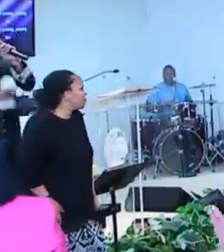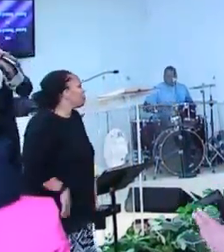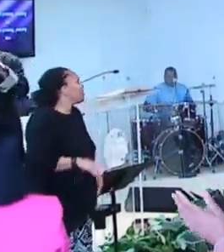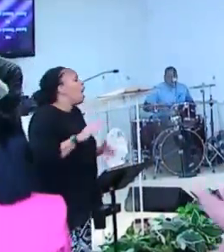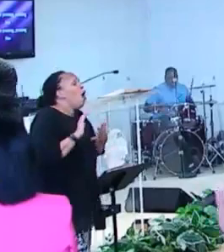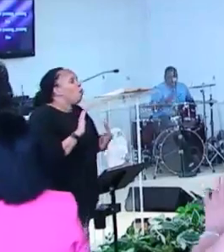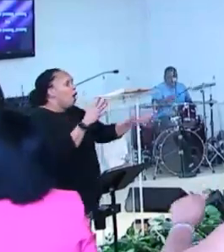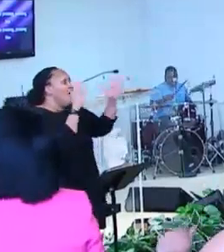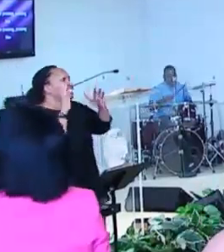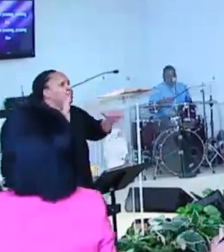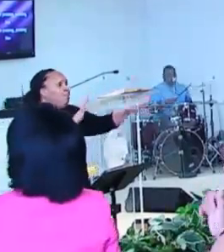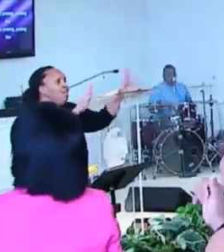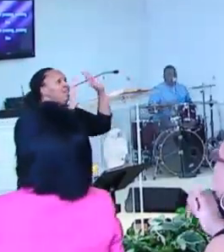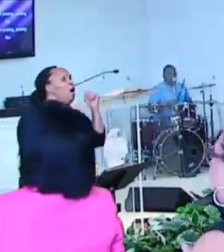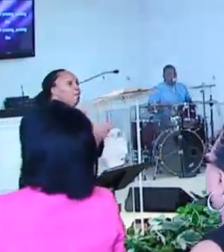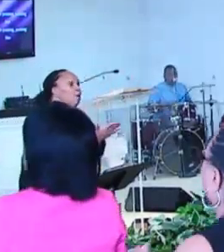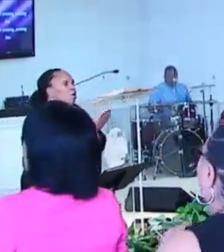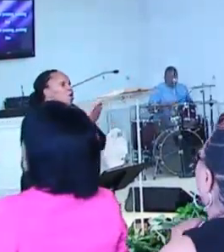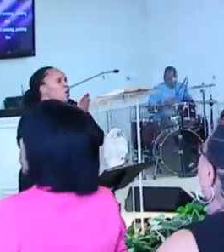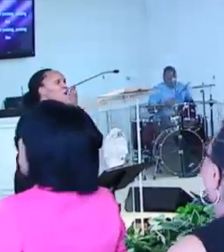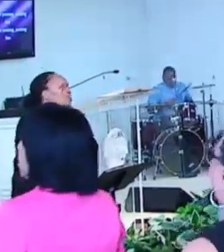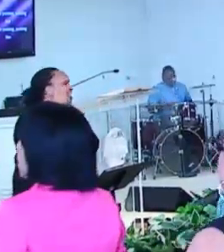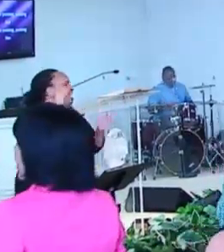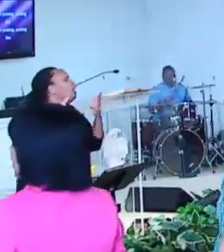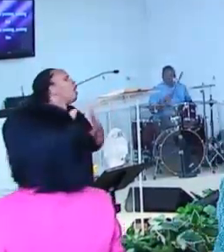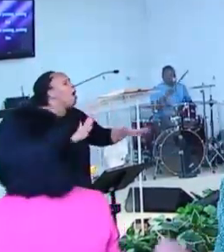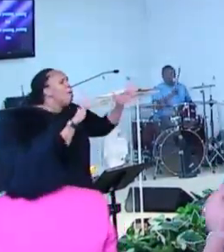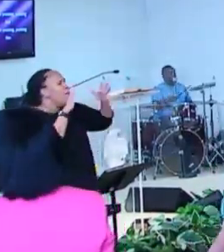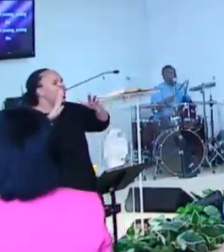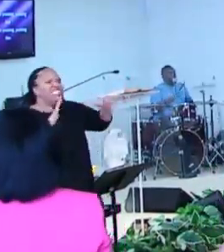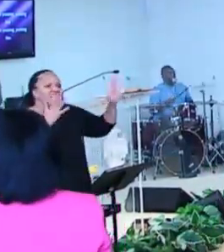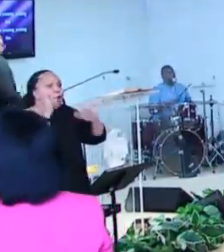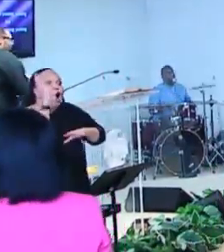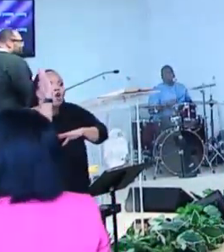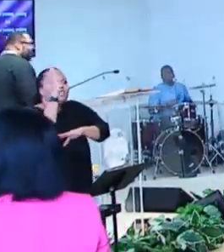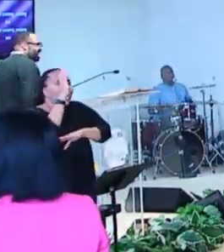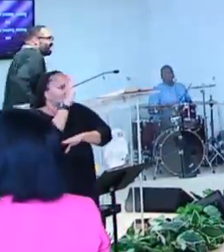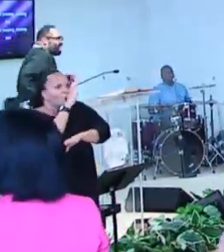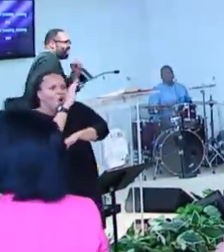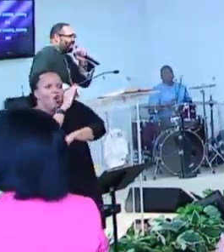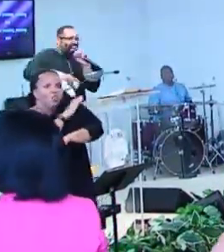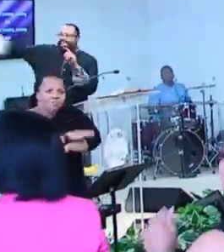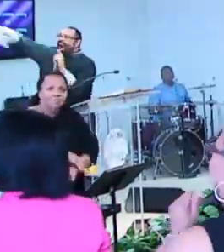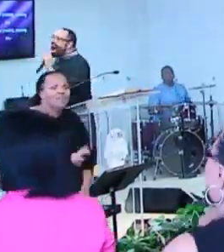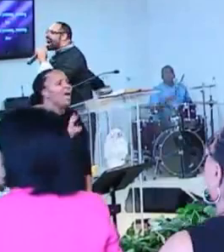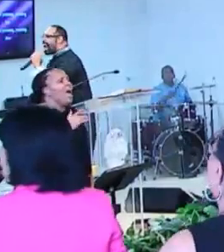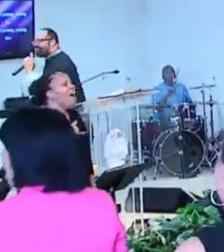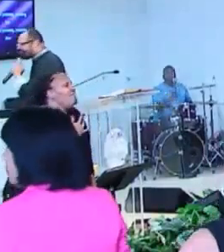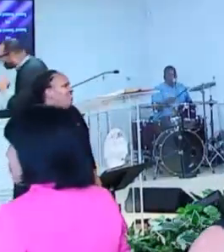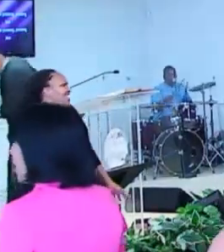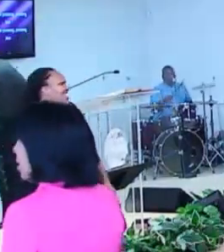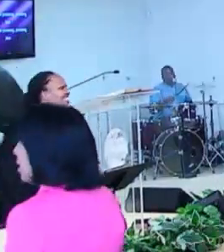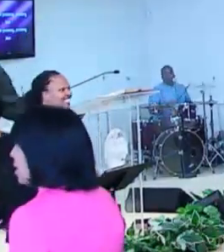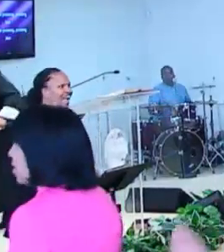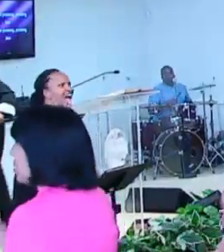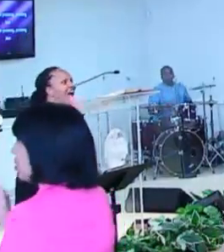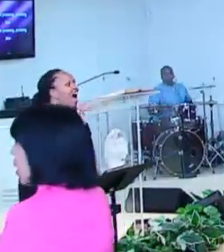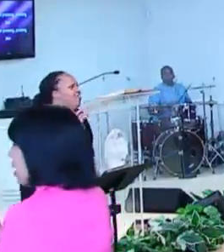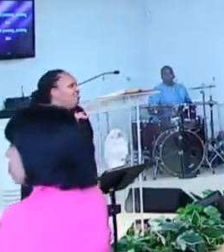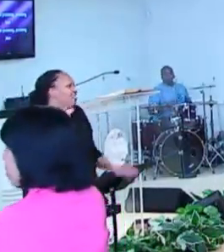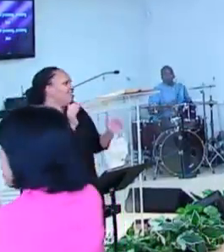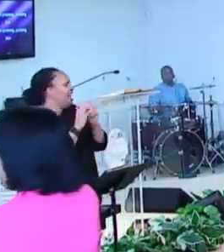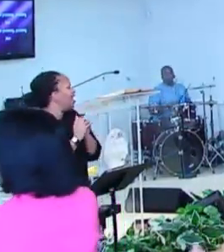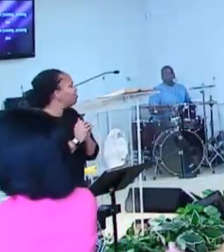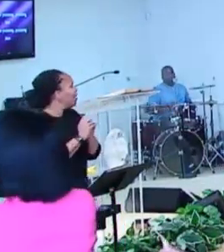Praise him in the morning. Praise him all day long. Good God!